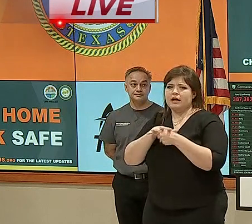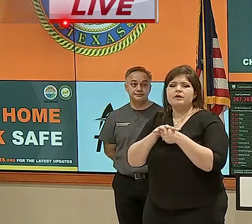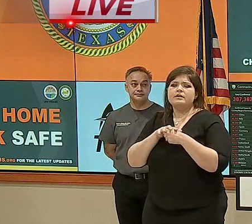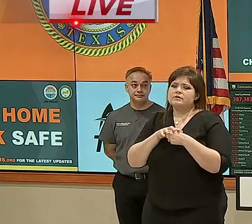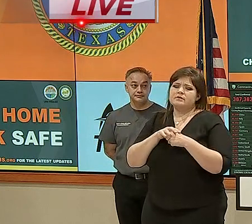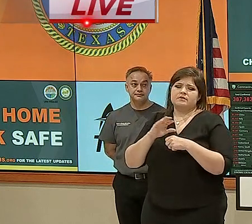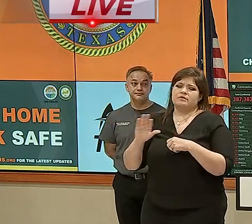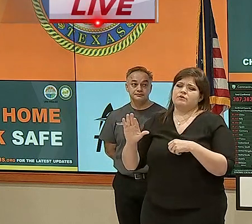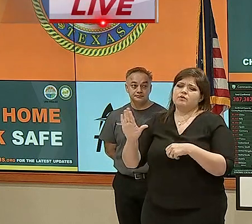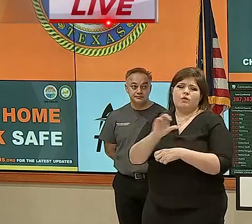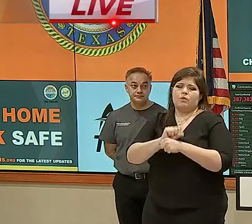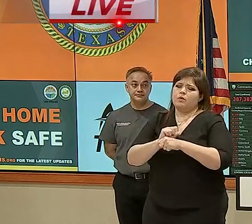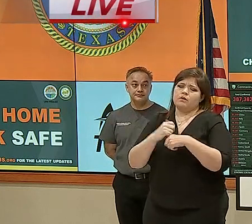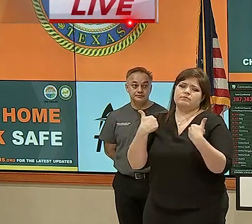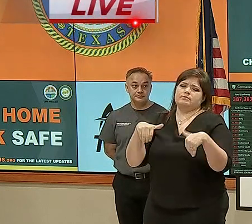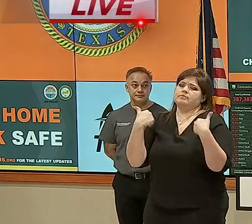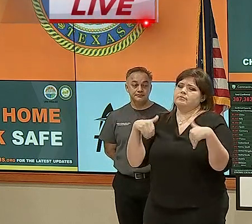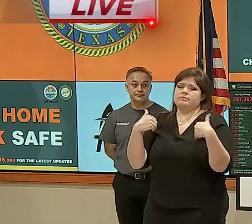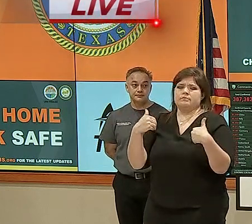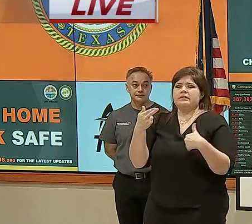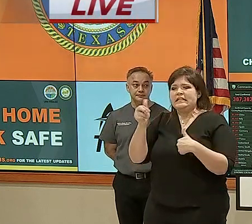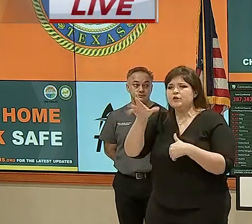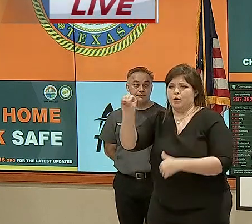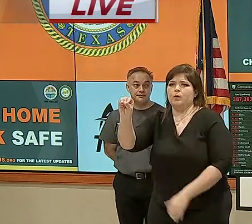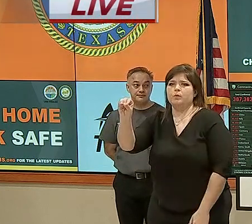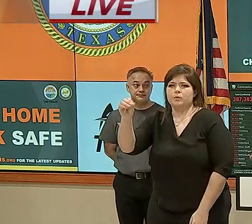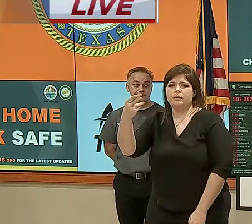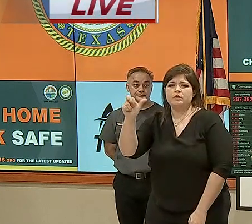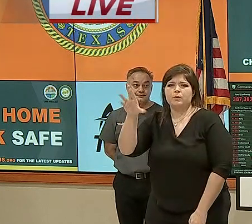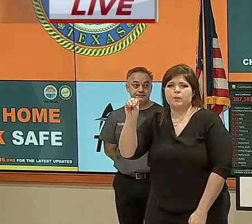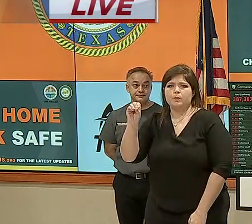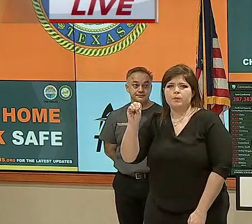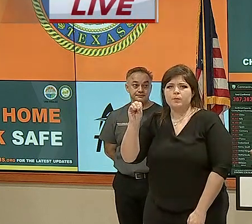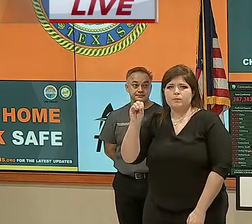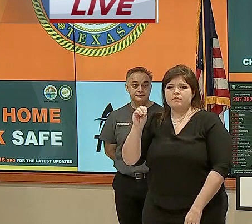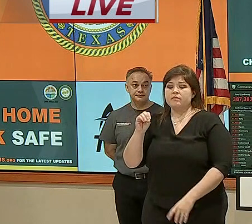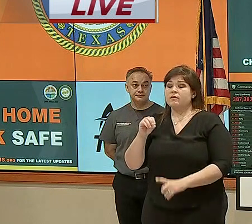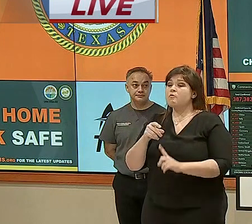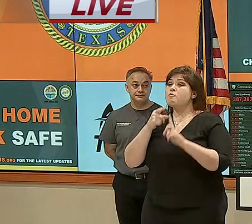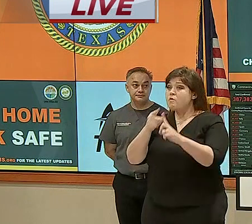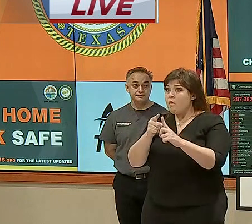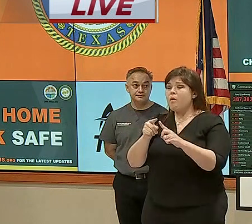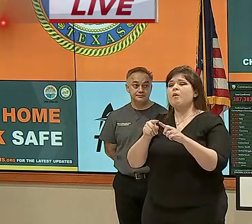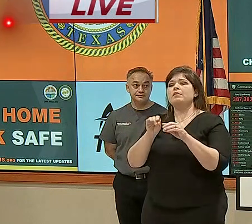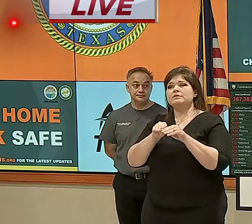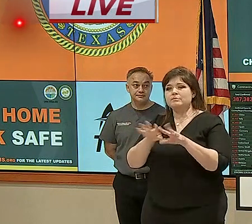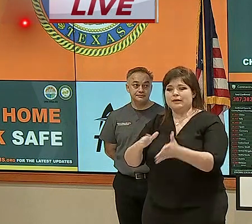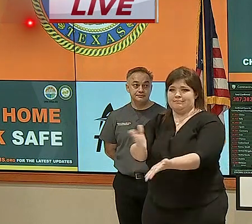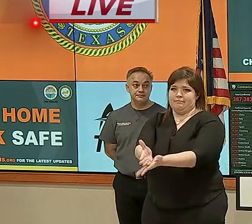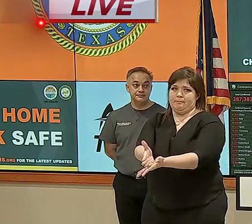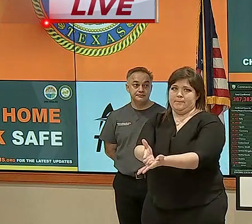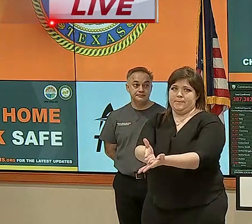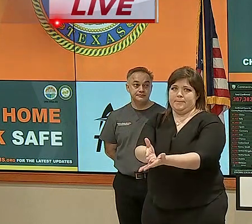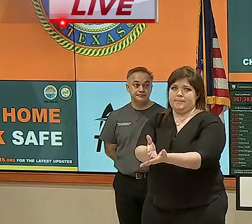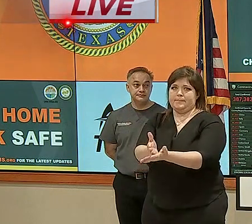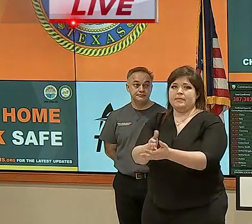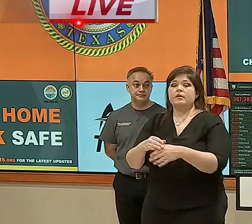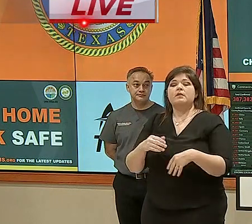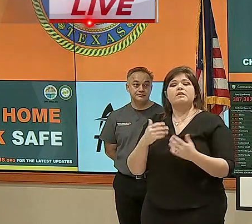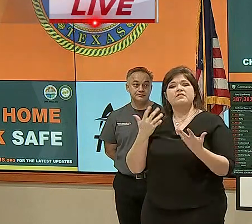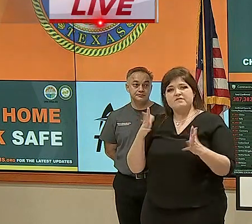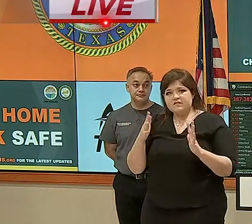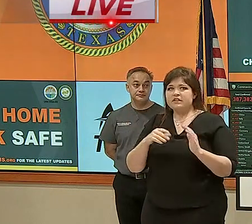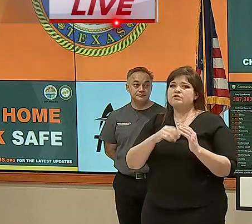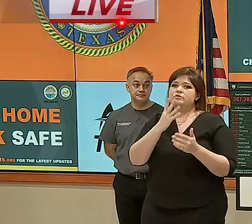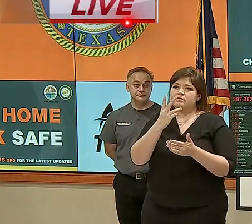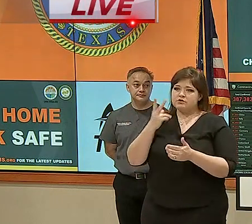they are doing. They really truly are heroes. This is all about flattening the curve. This is all about what we all do together. As has been emphasized by